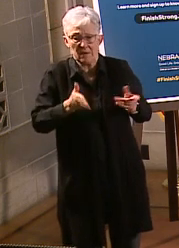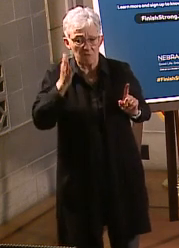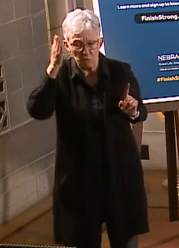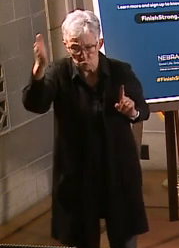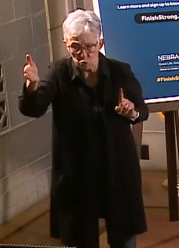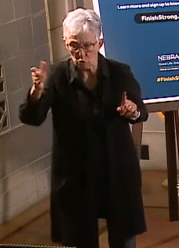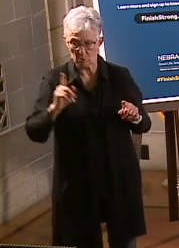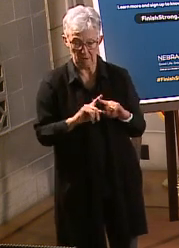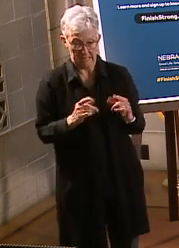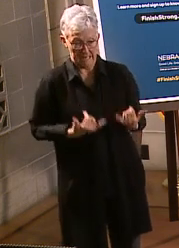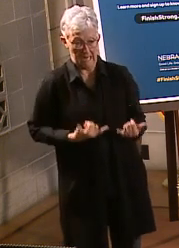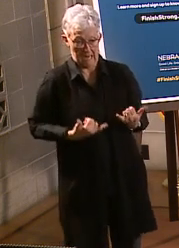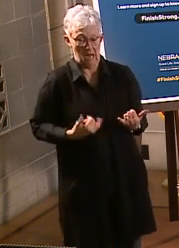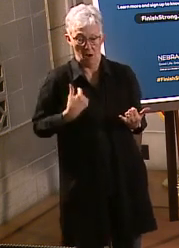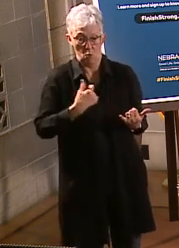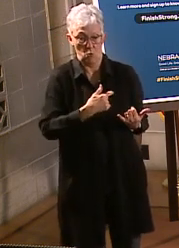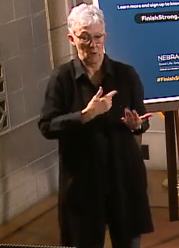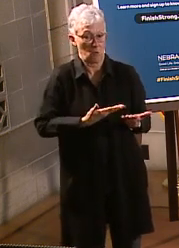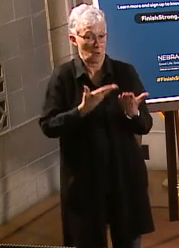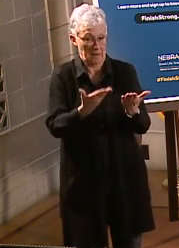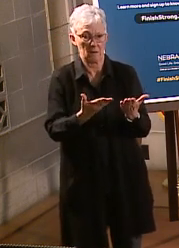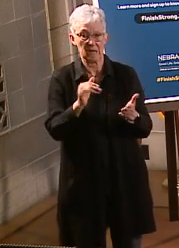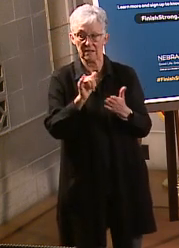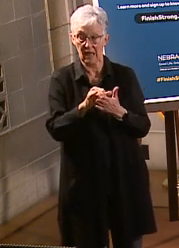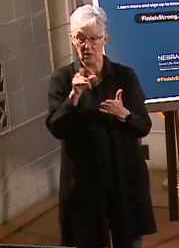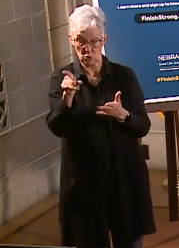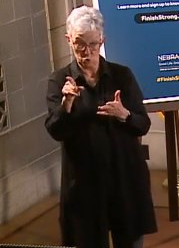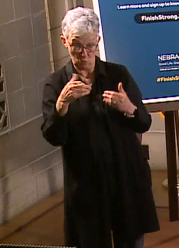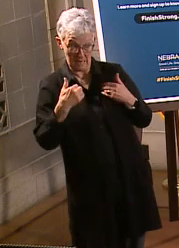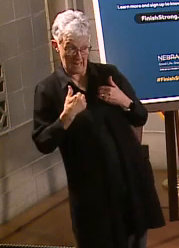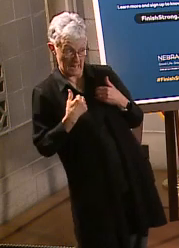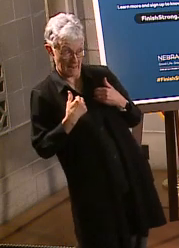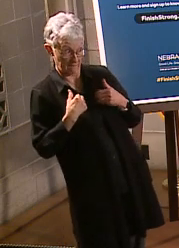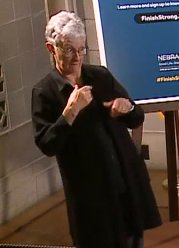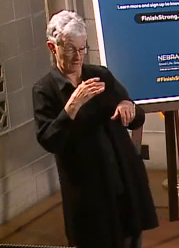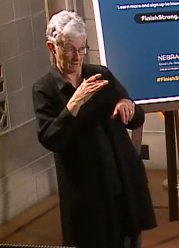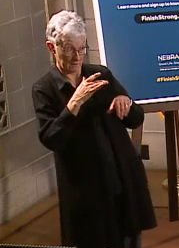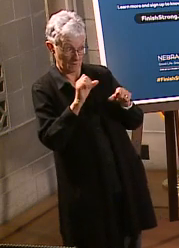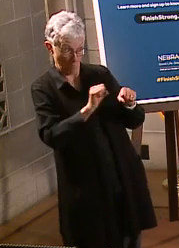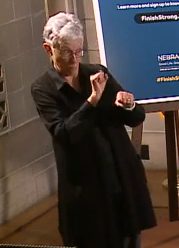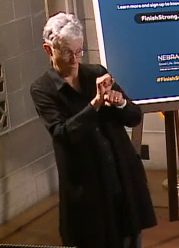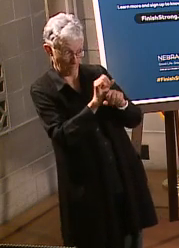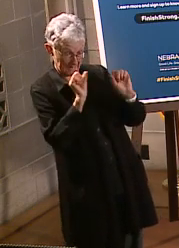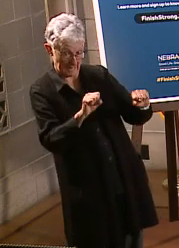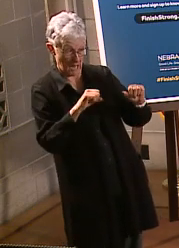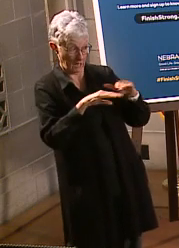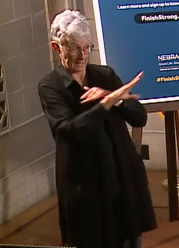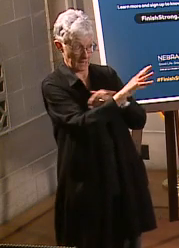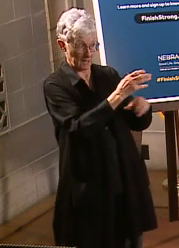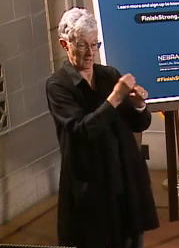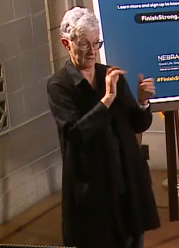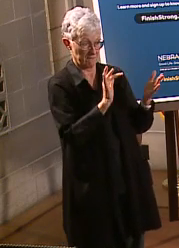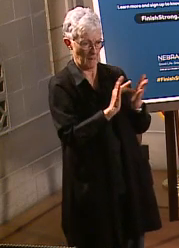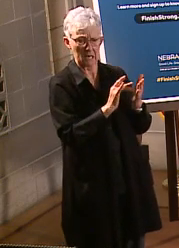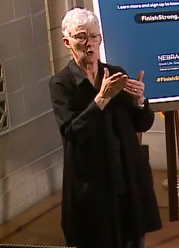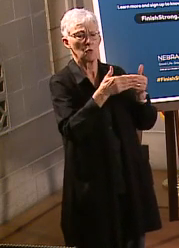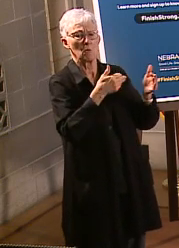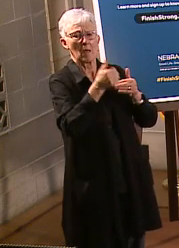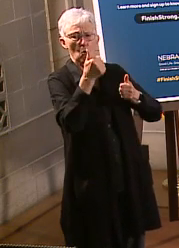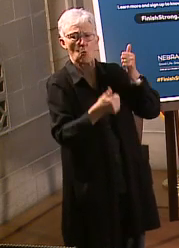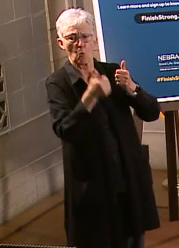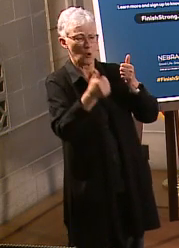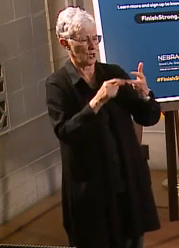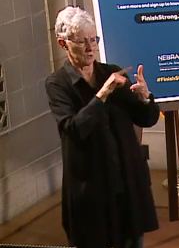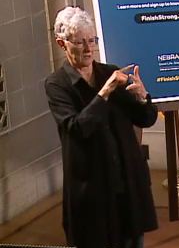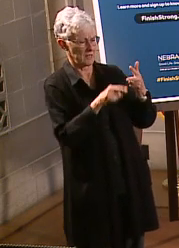time. Obviously, you'll all have the opportunity that if you want to wait, you can certainly wait. Not everybody's going to want to get the vaccine at the same time, but